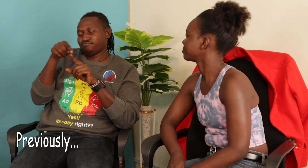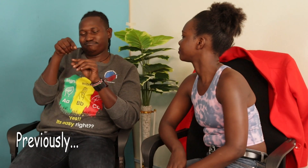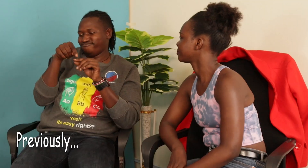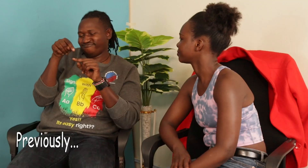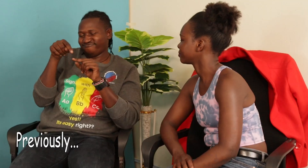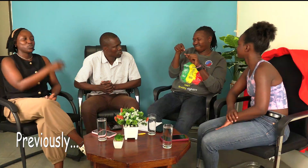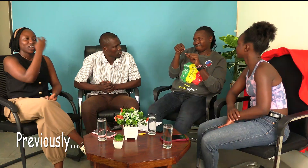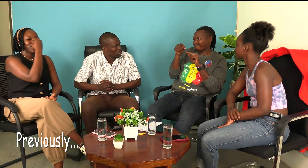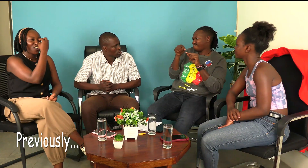economy. We talk about Kasongo. economy.